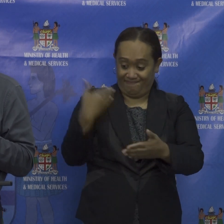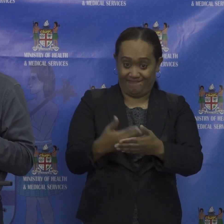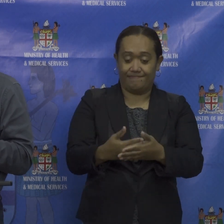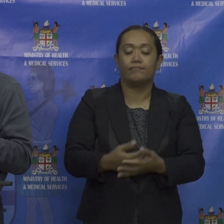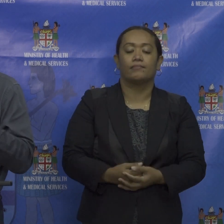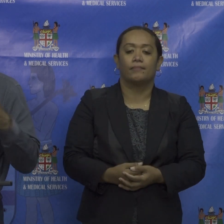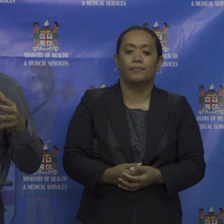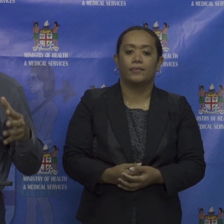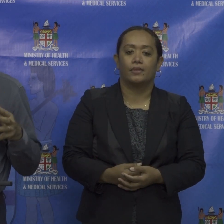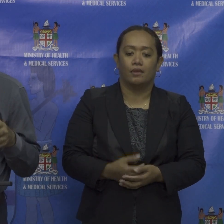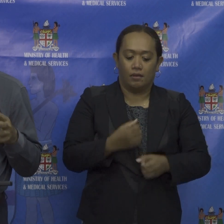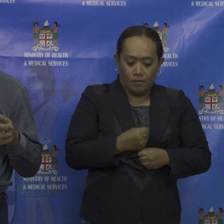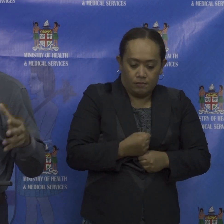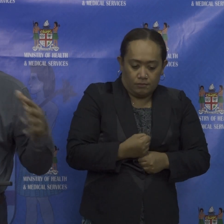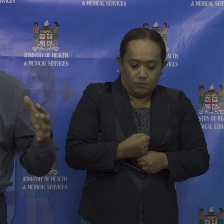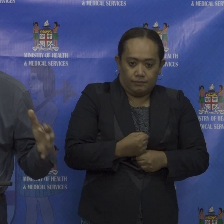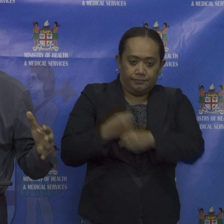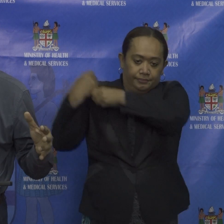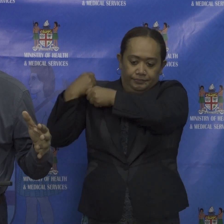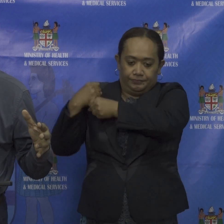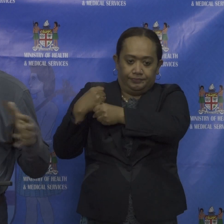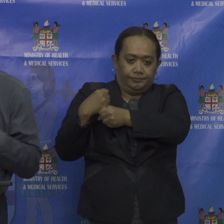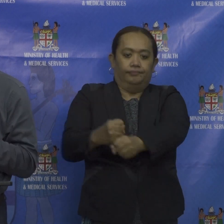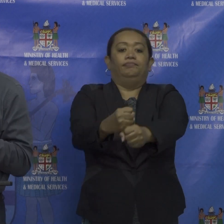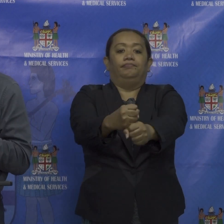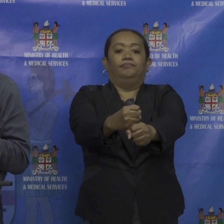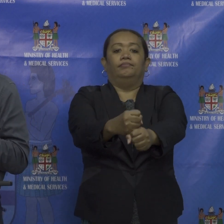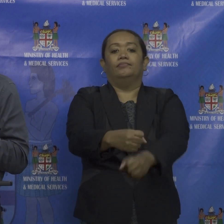We held for 365 days on that protocol.